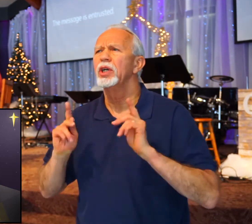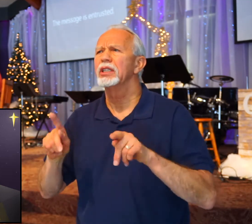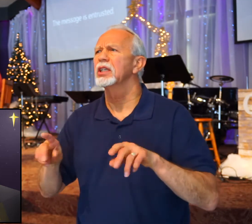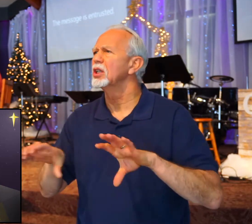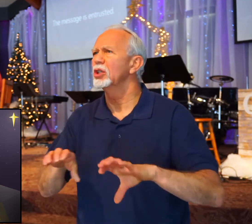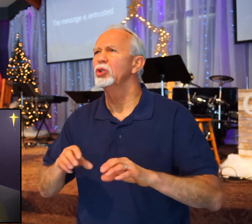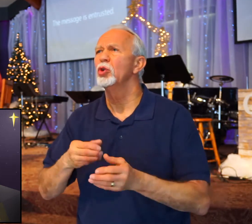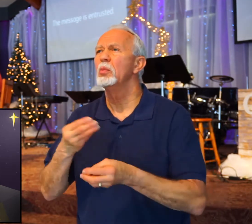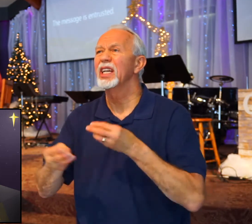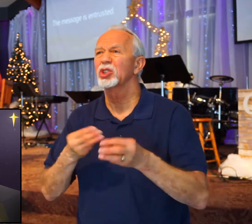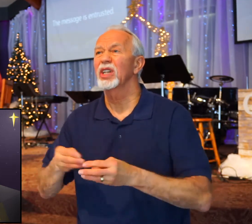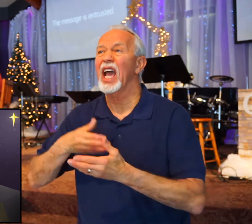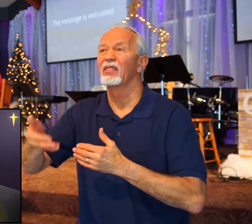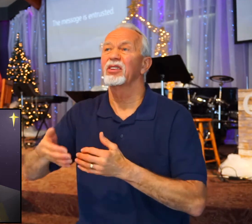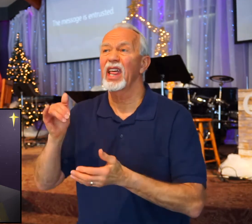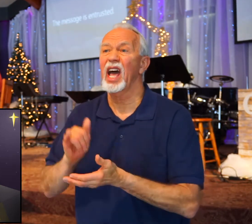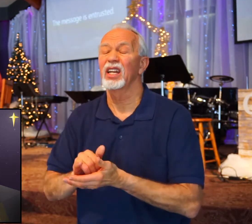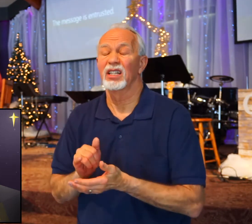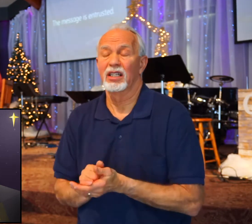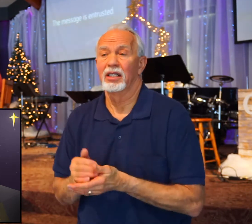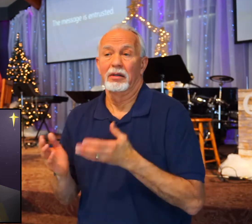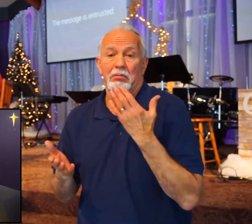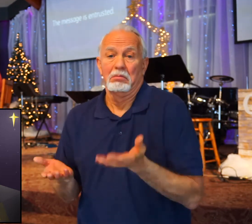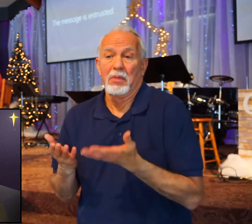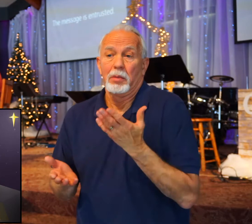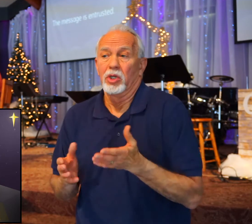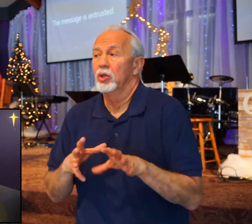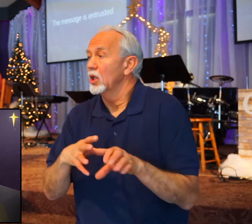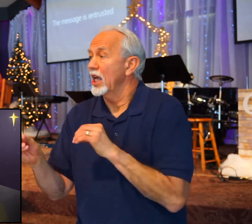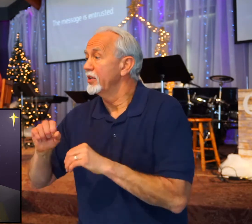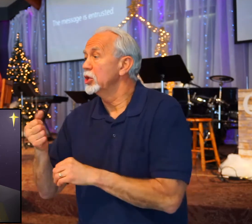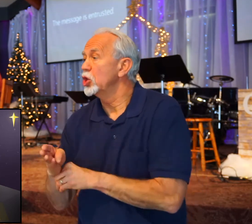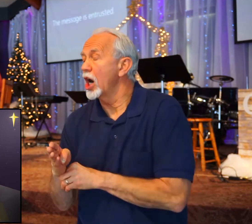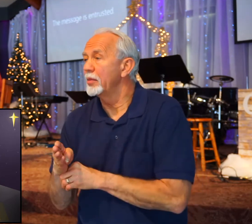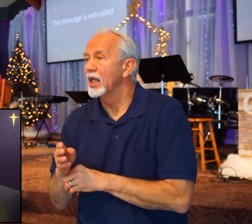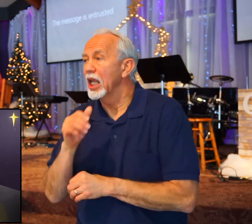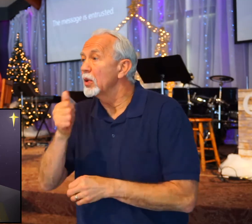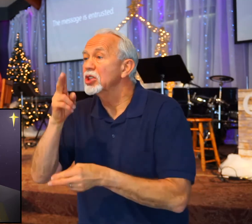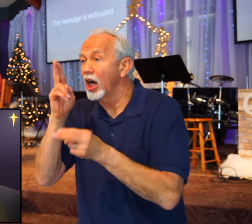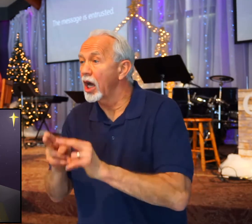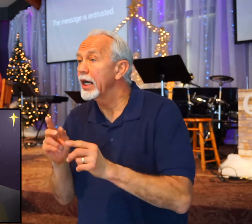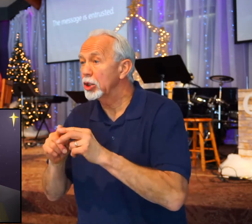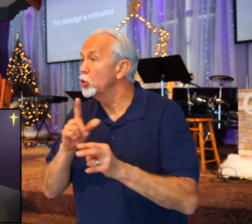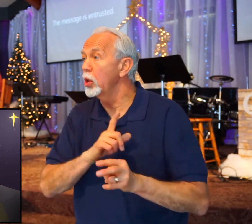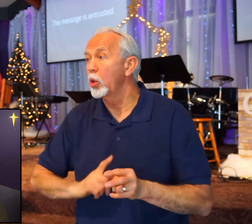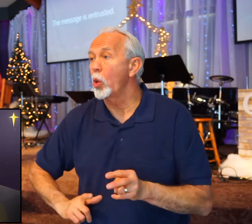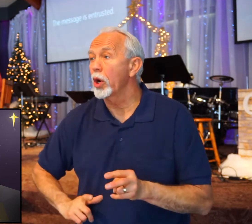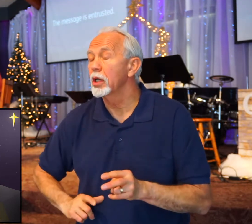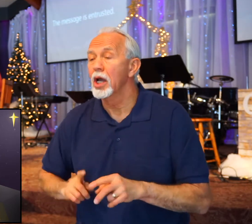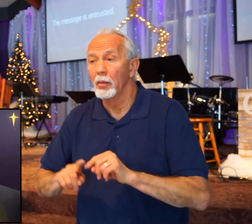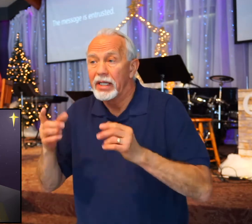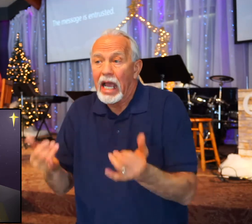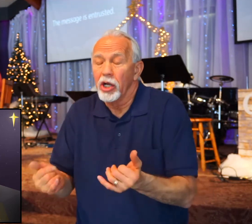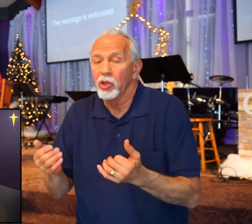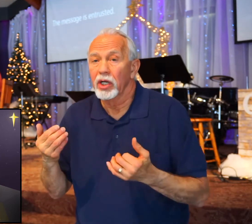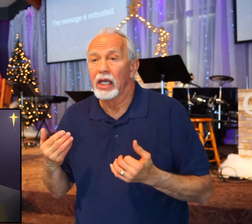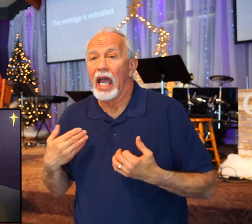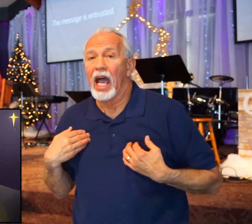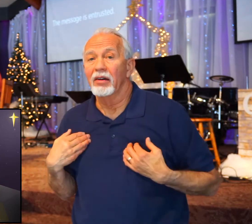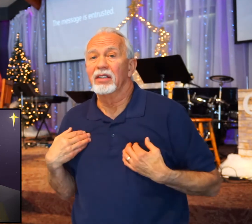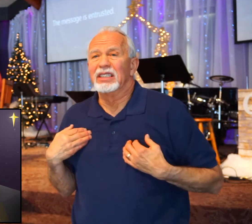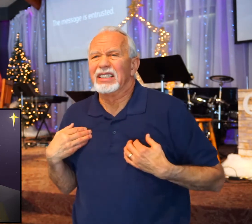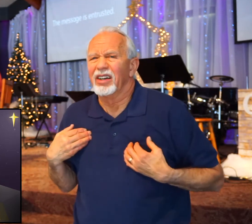ministry after that. Maybe you left a job that wasn't honoring to the Lord, but now you're having a difficult